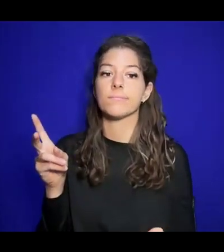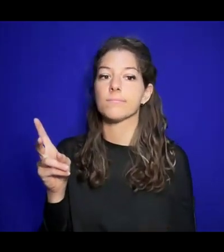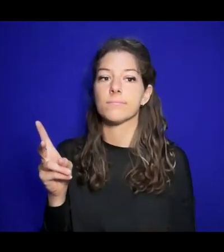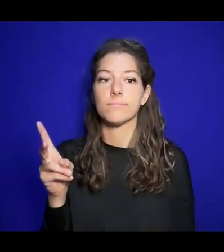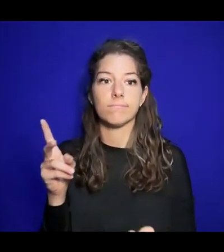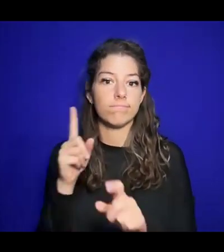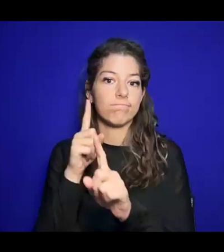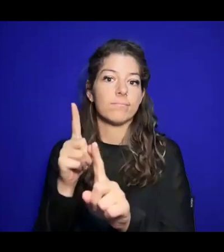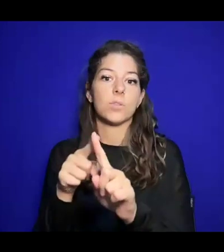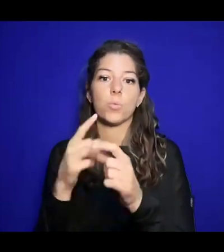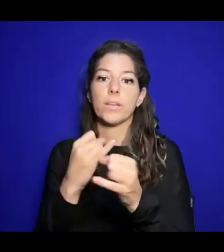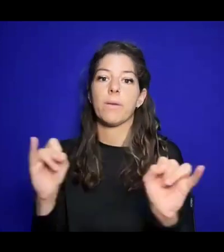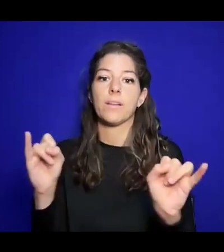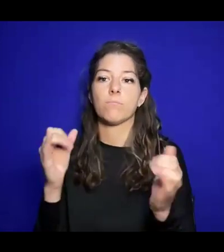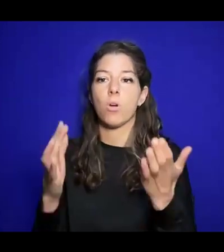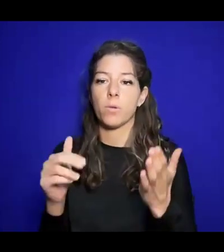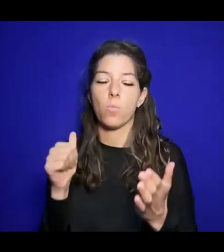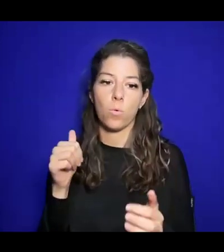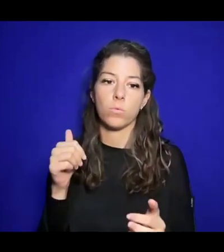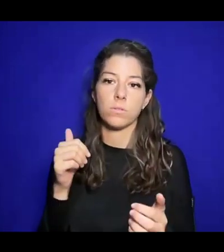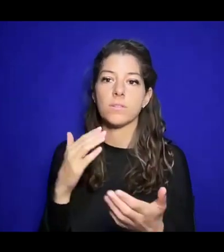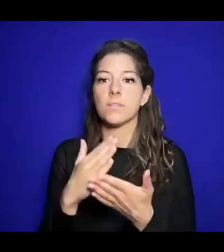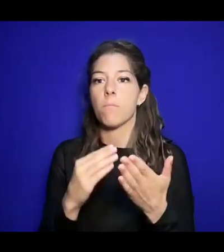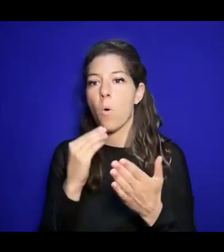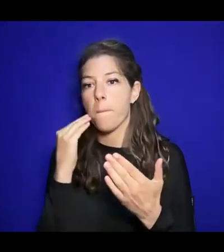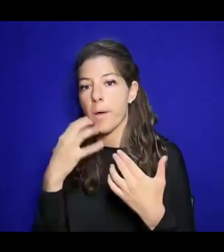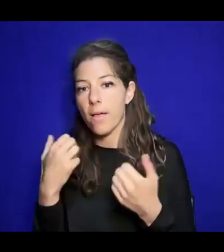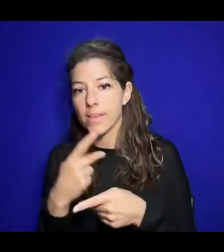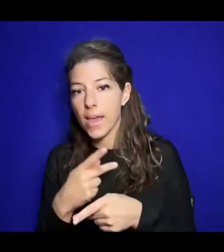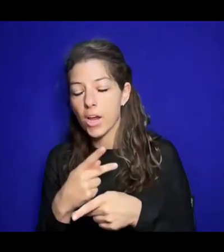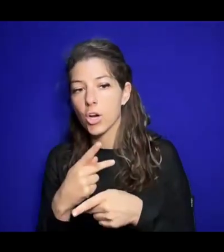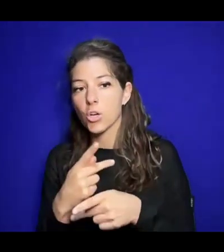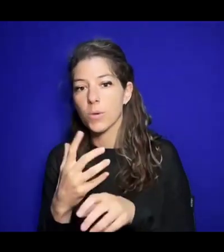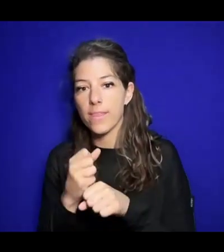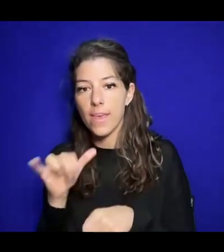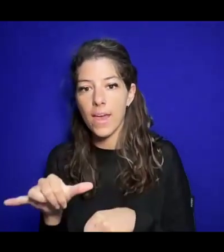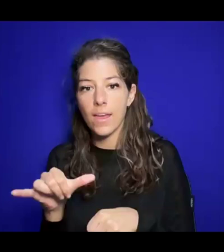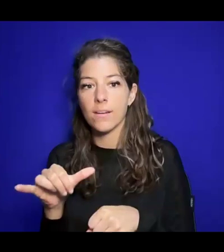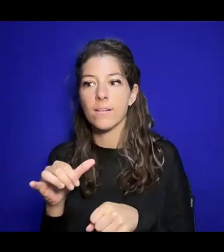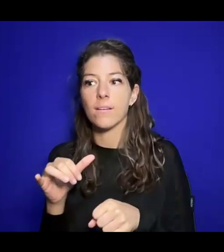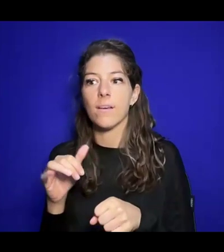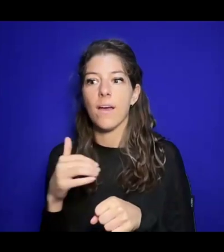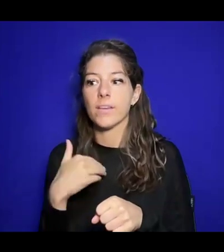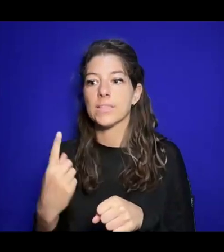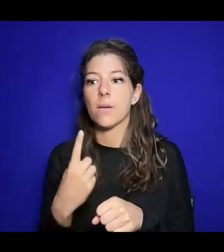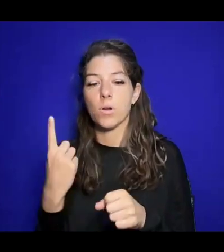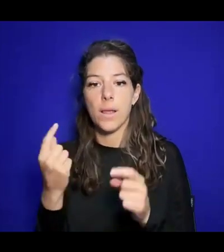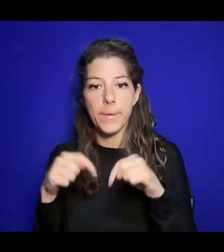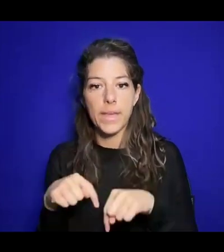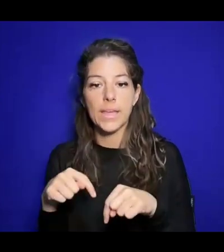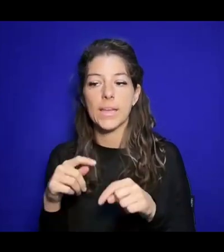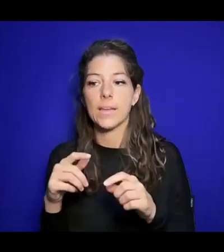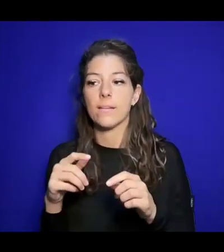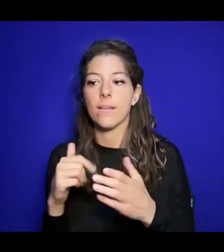moving towards independence, it probably won't be. There might be some home health care that you can get, which would be having somebody come in and they